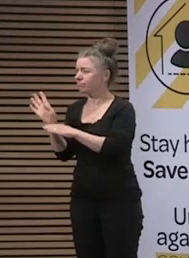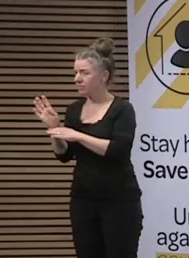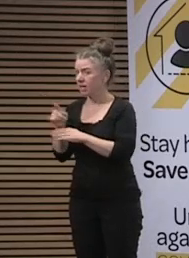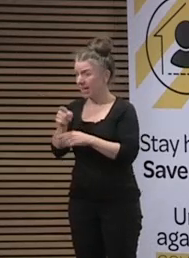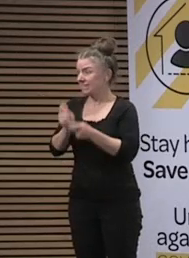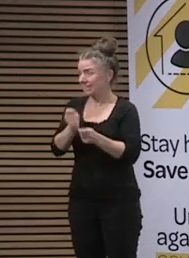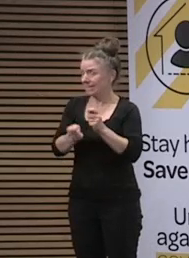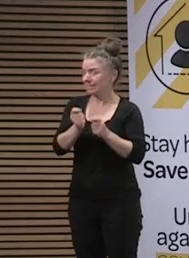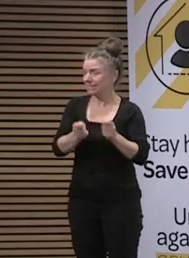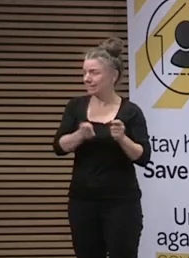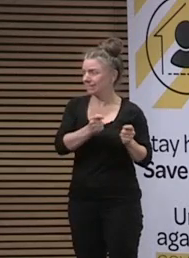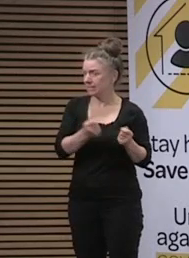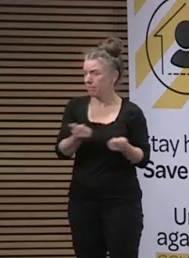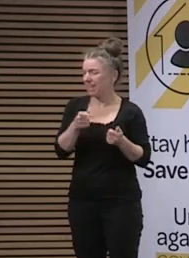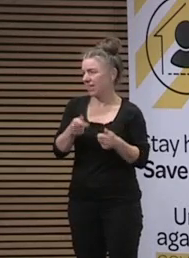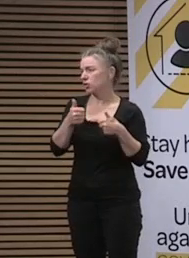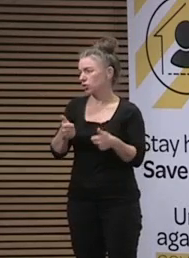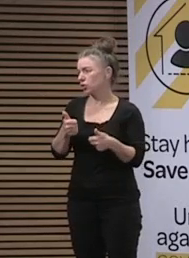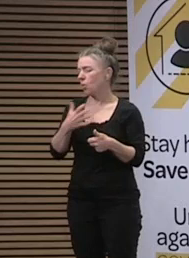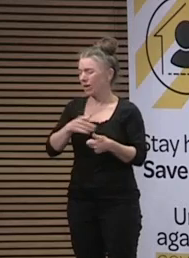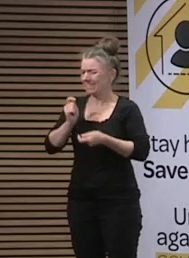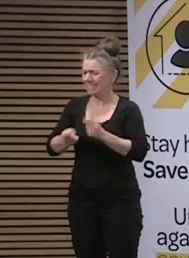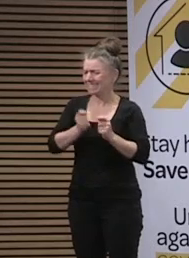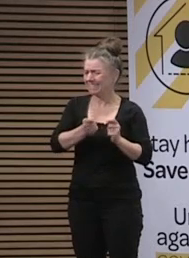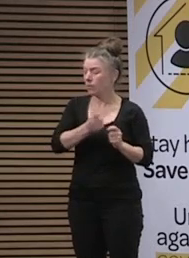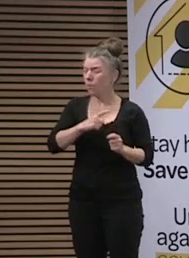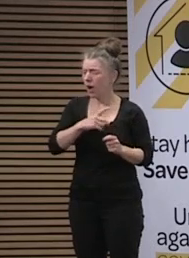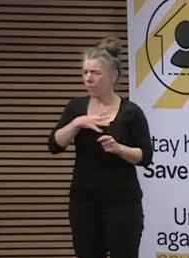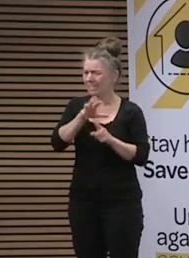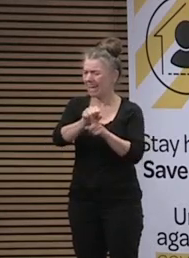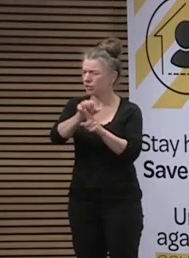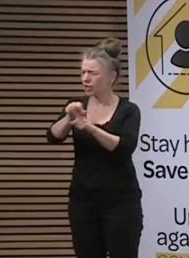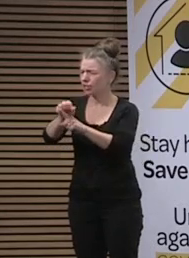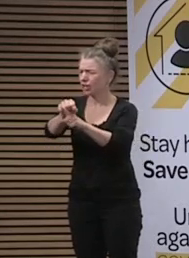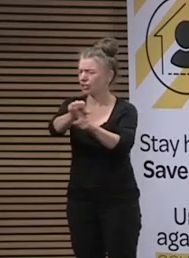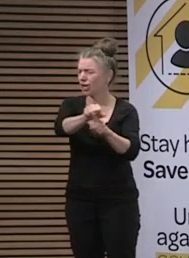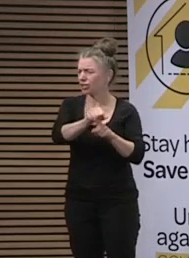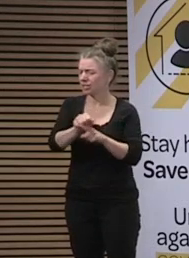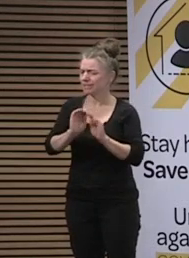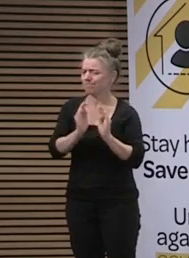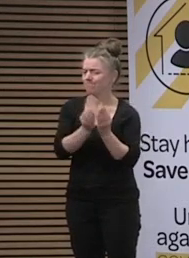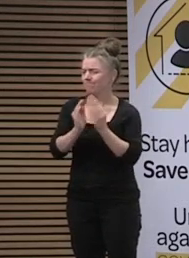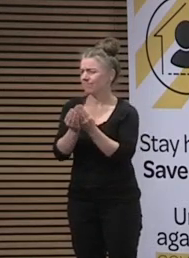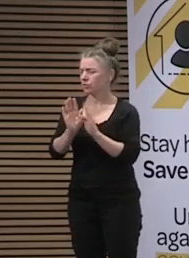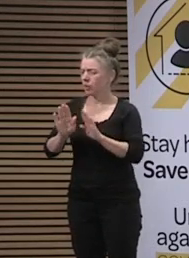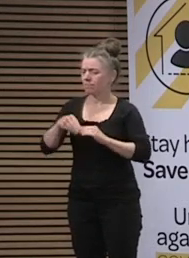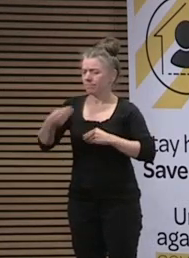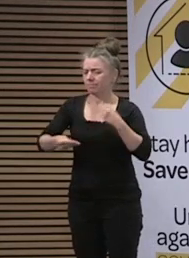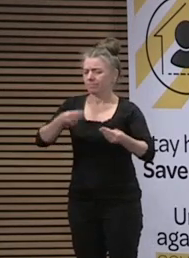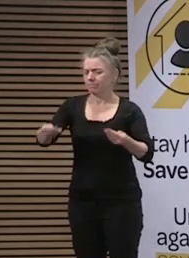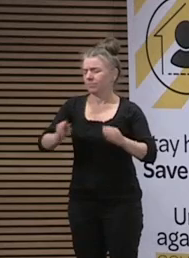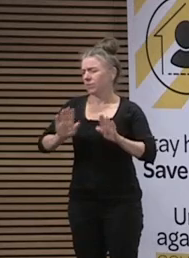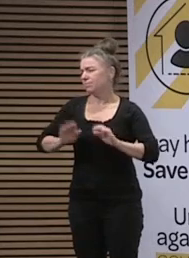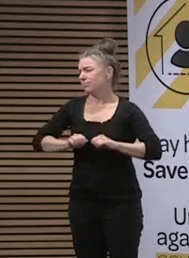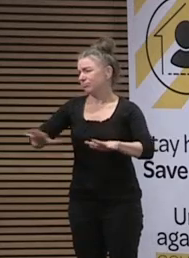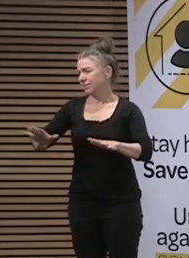to increase it. And as I've said right from the start, we want to find the cases so that we can act accordingly and break the chain of